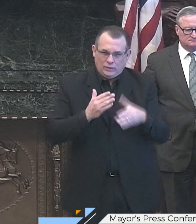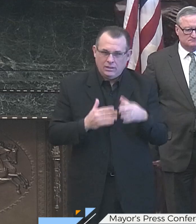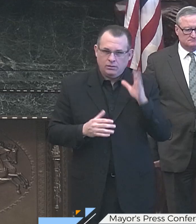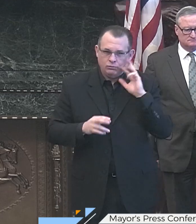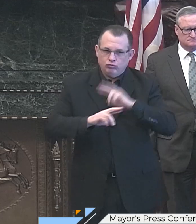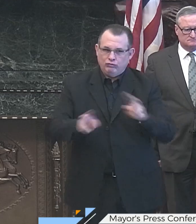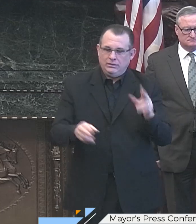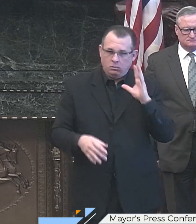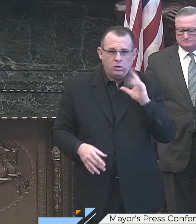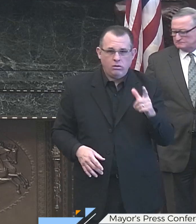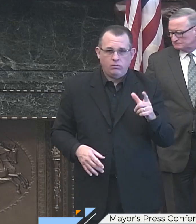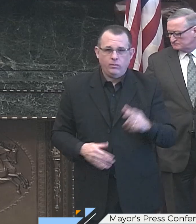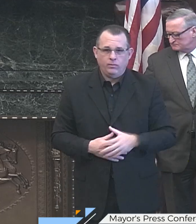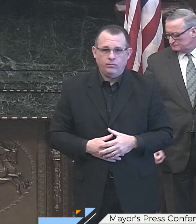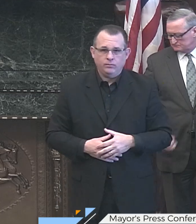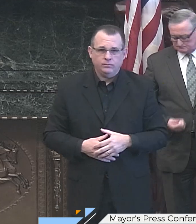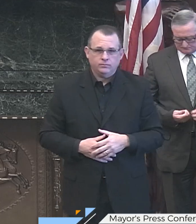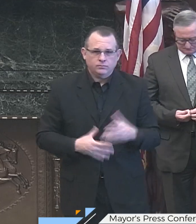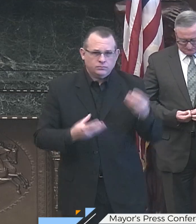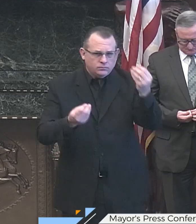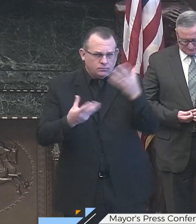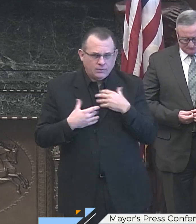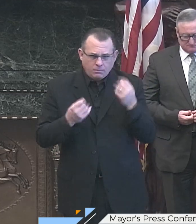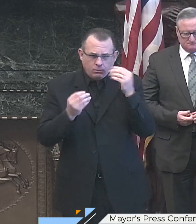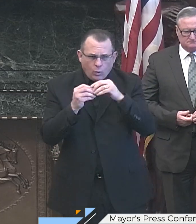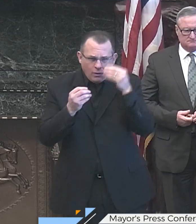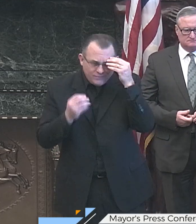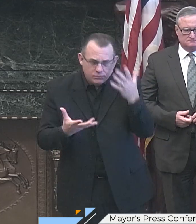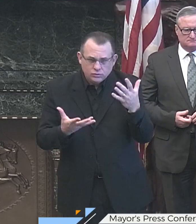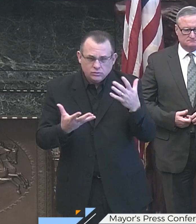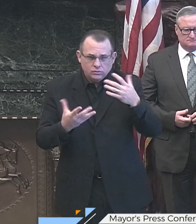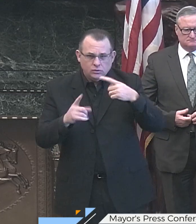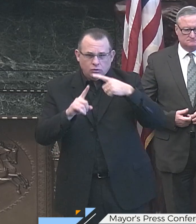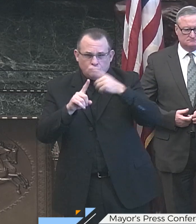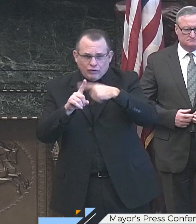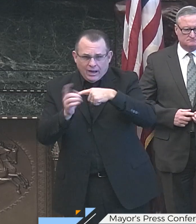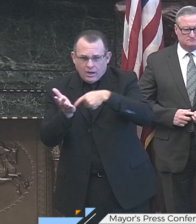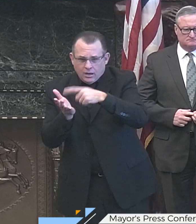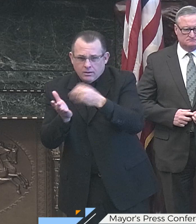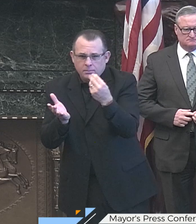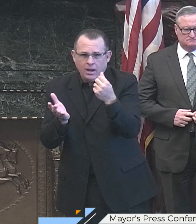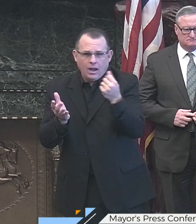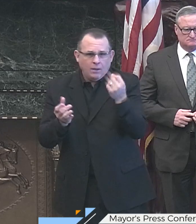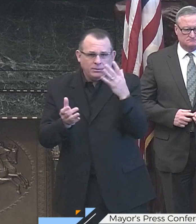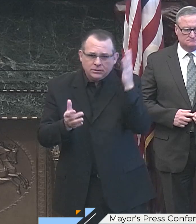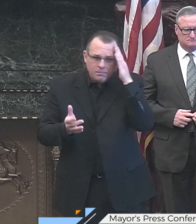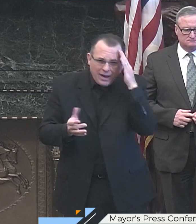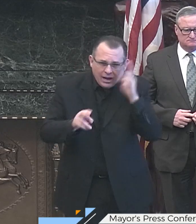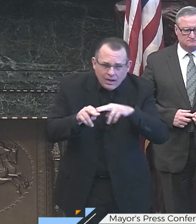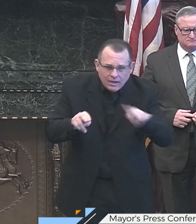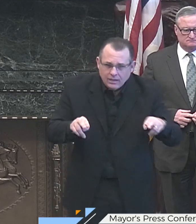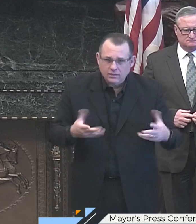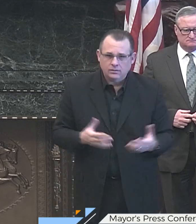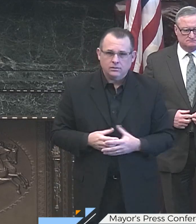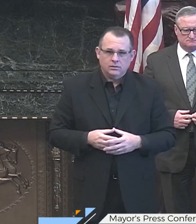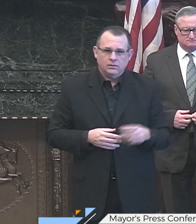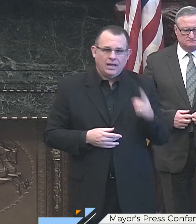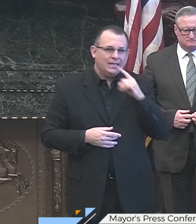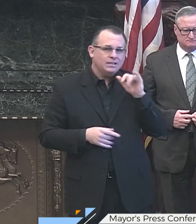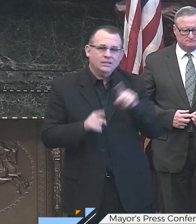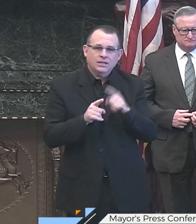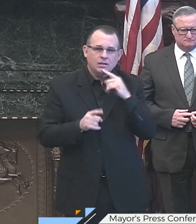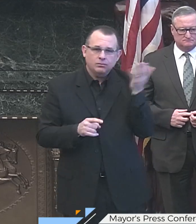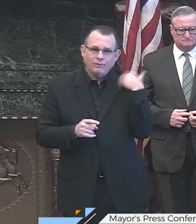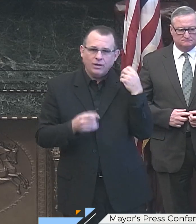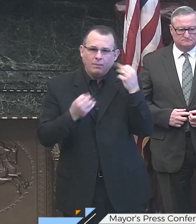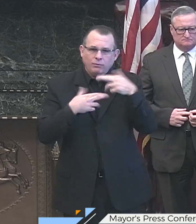And can you provide any more information about that? How much it's renting for? How many beds? So I think I had said previously the number of rooms are roughly